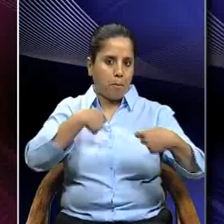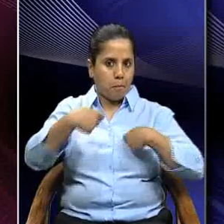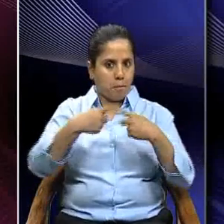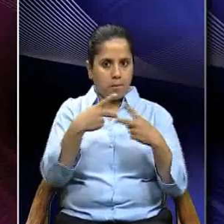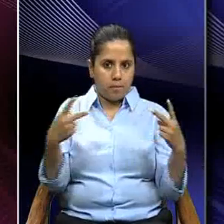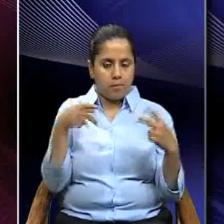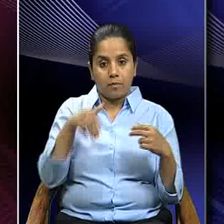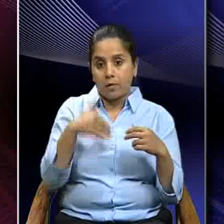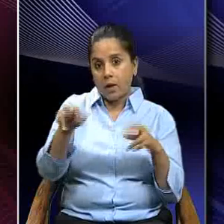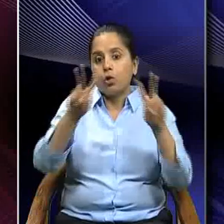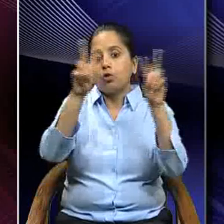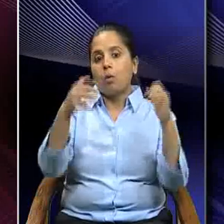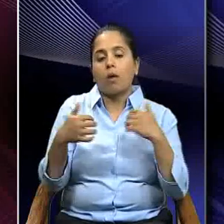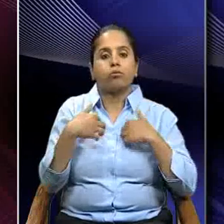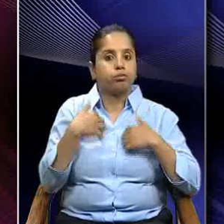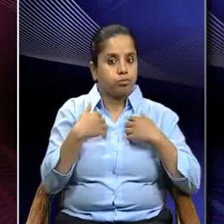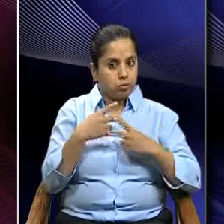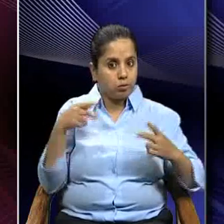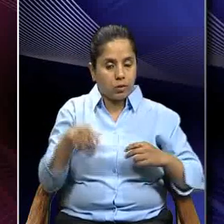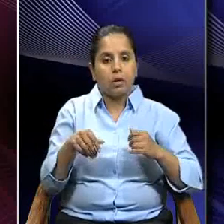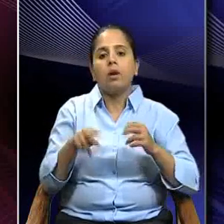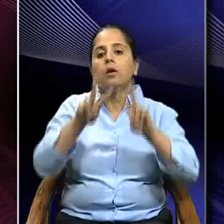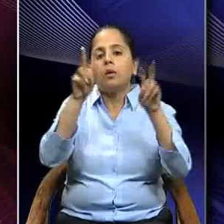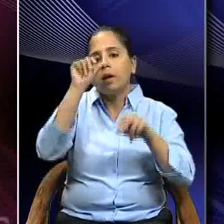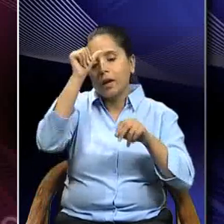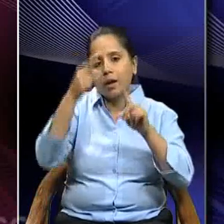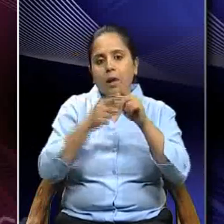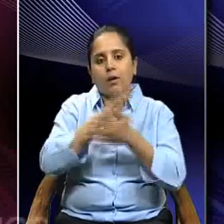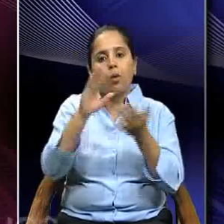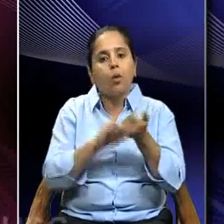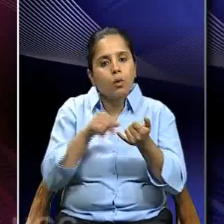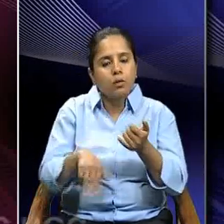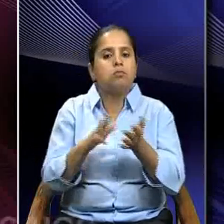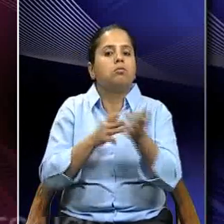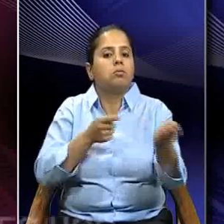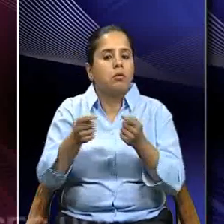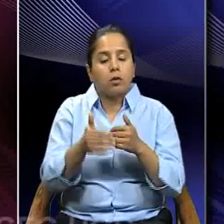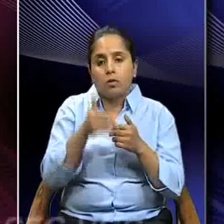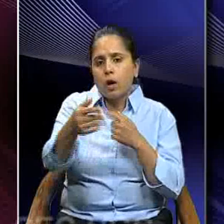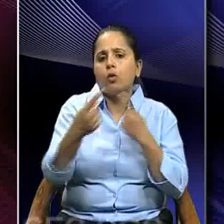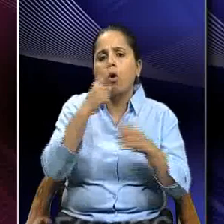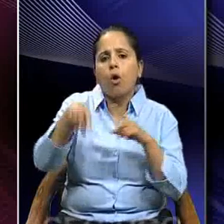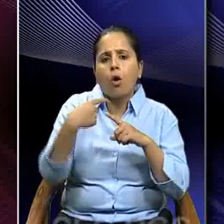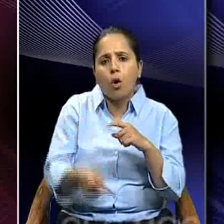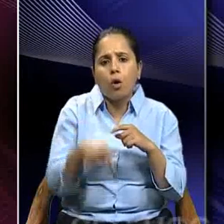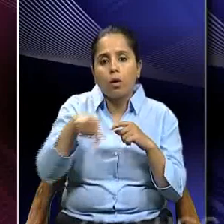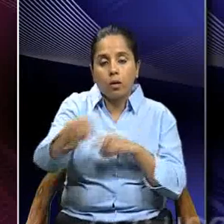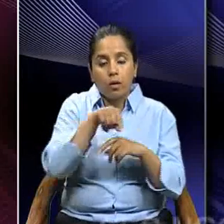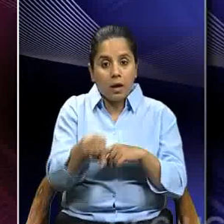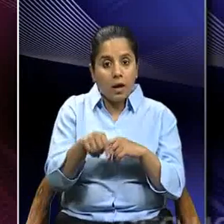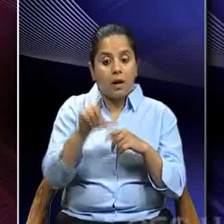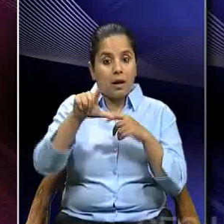is another topic of interest in the subject of Indian ethos in management. And there we'll talk about beyond Western models